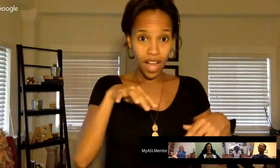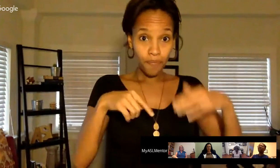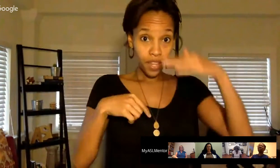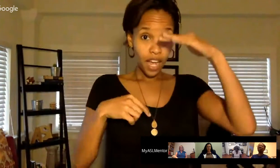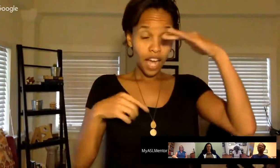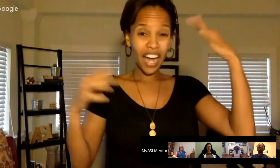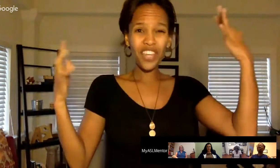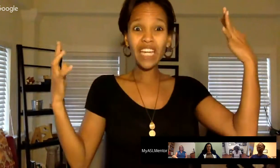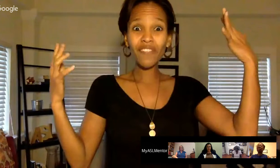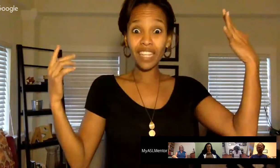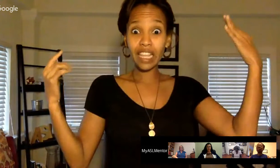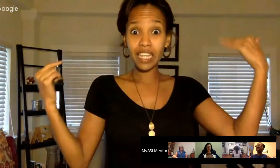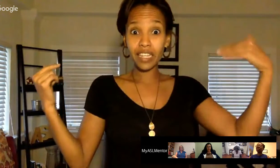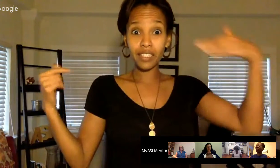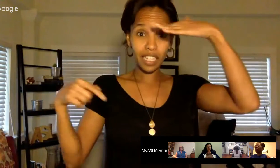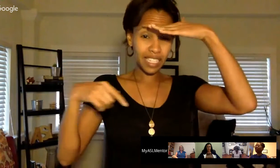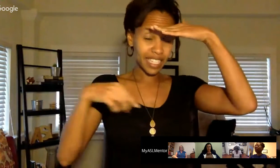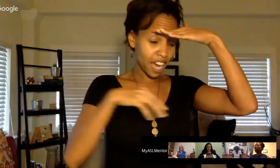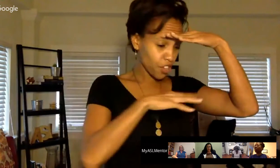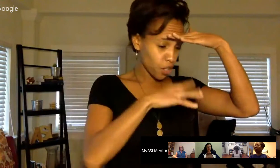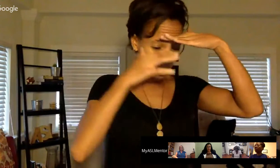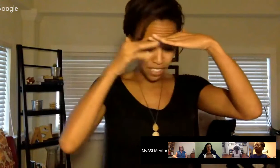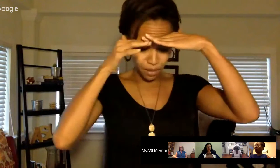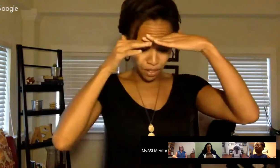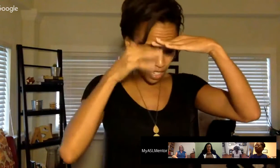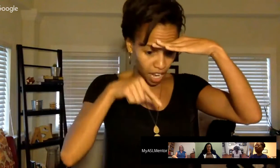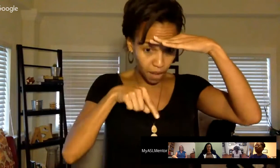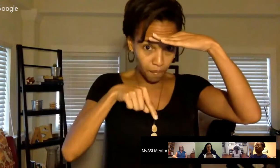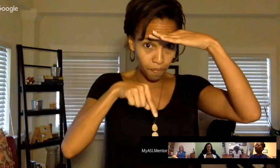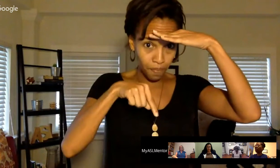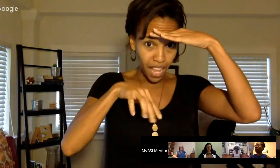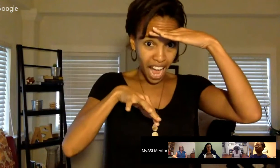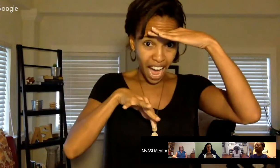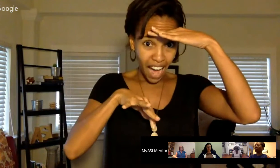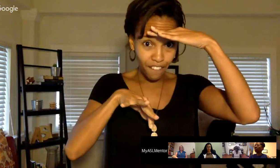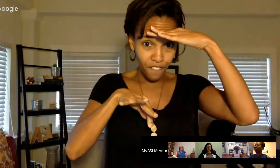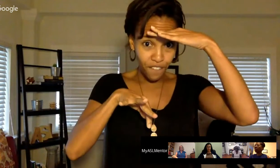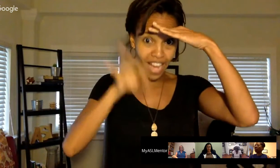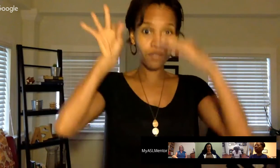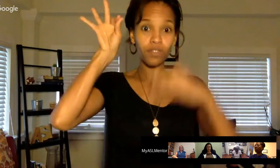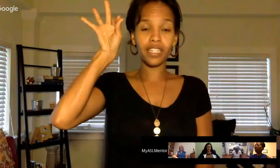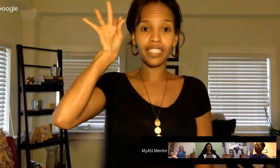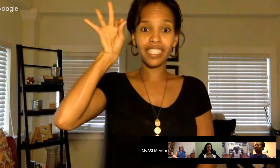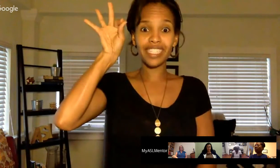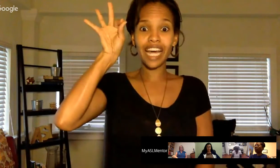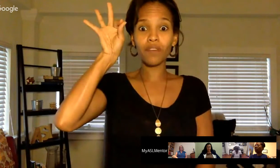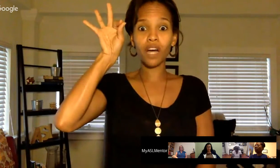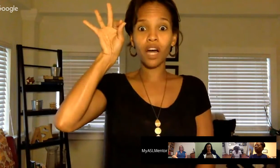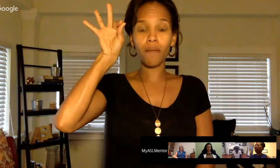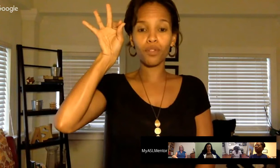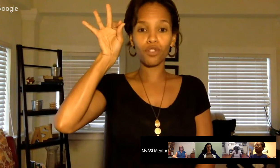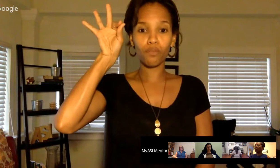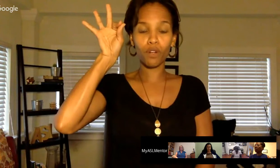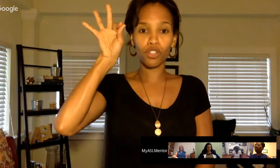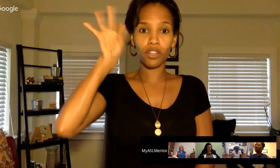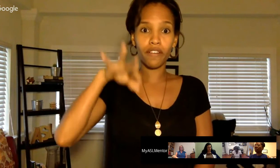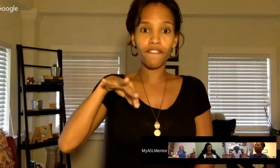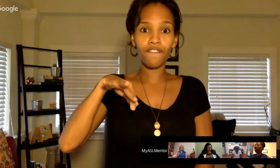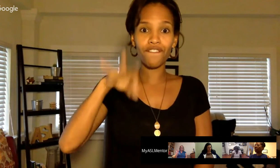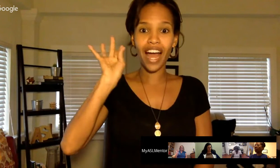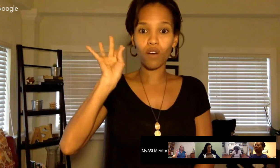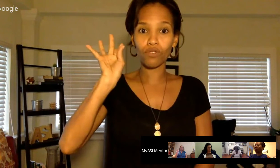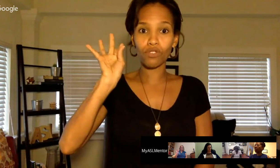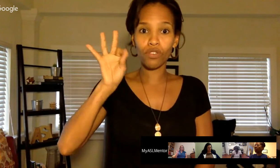so I think of it like this. It's down there, where is it? Where is it? Up. I found it. It's a down to up motion.